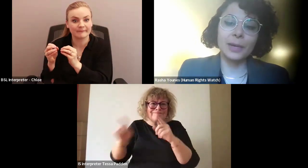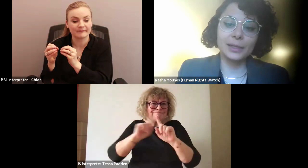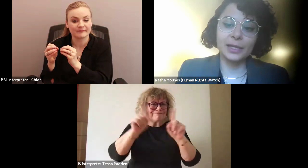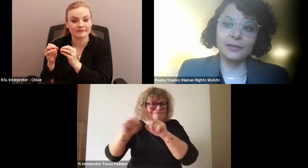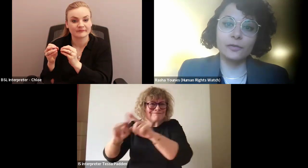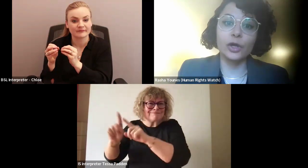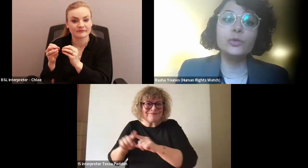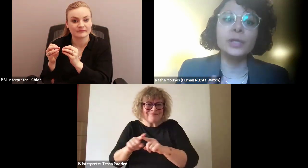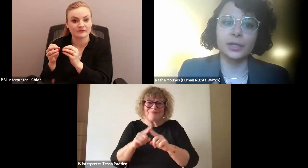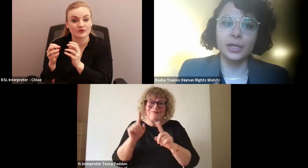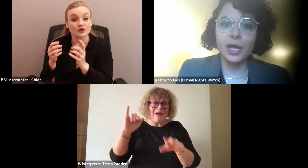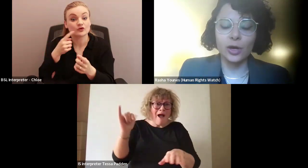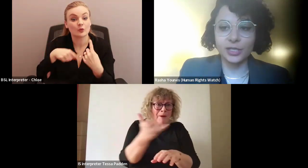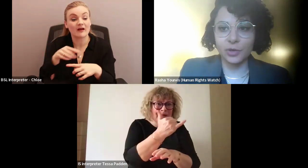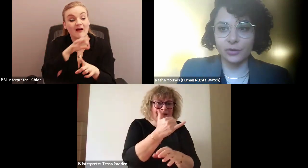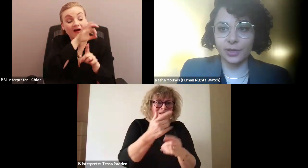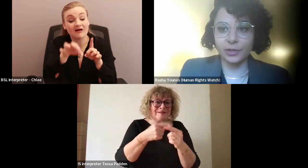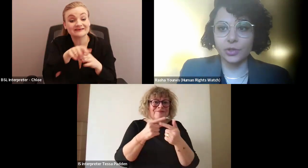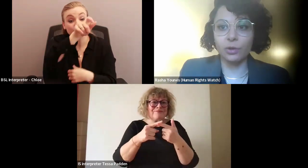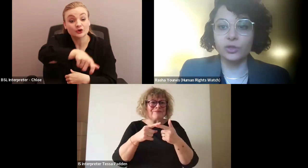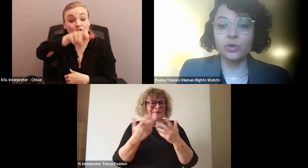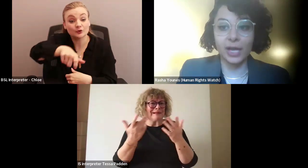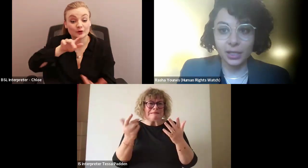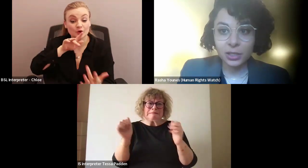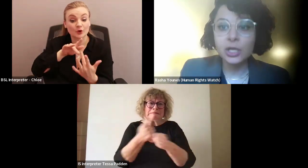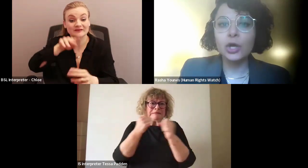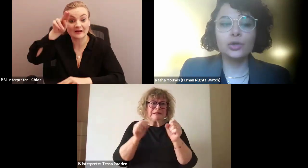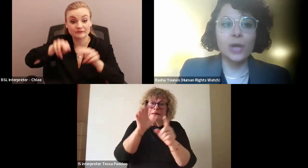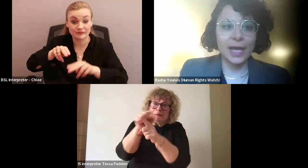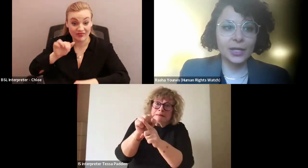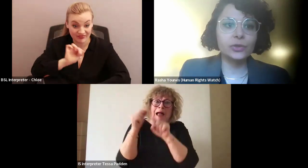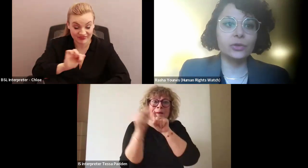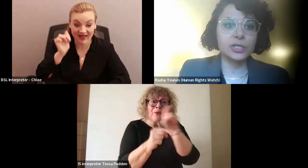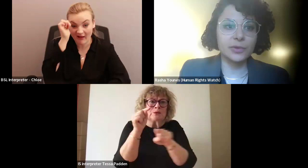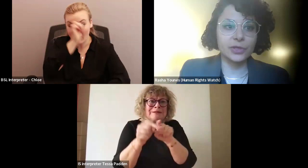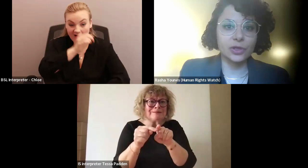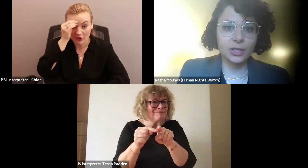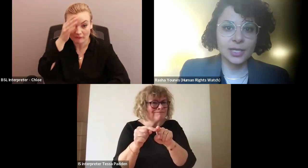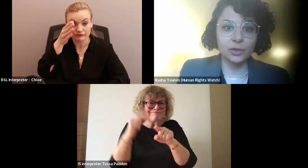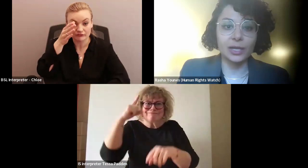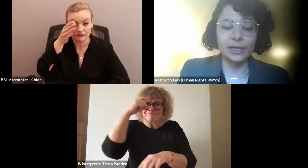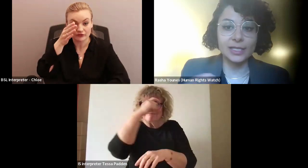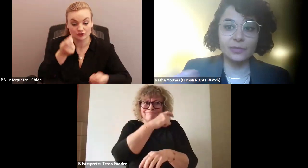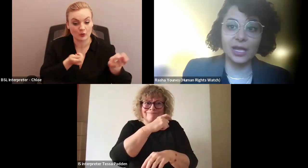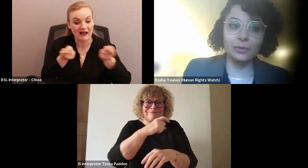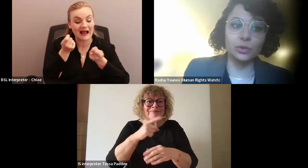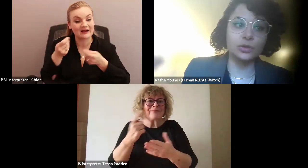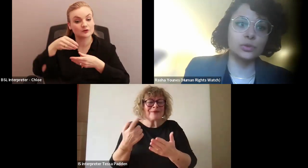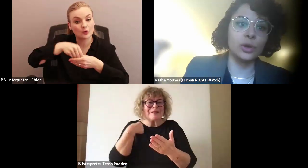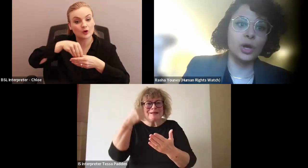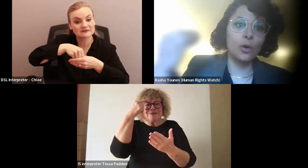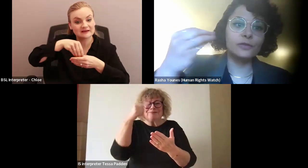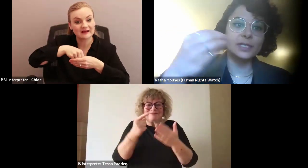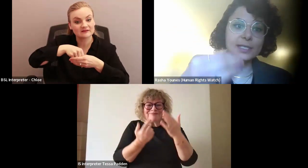asking primarily for human content moderators who are trained to handle some of this content, or at least be